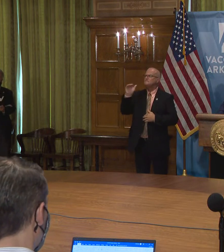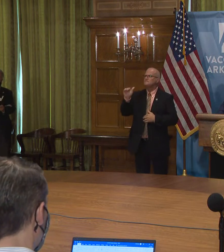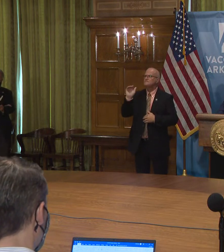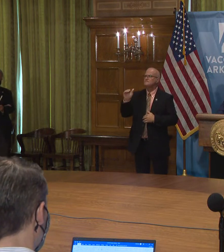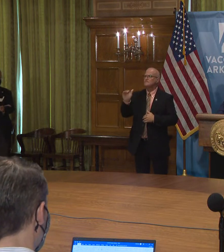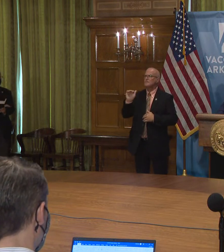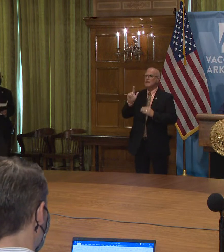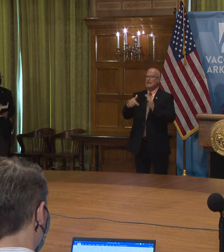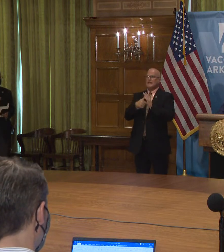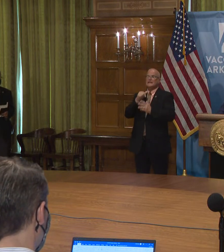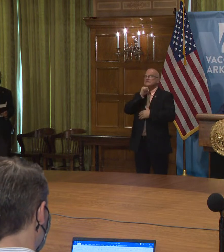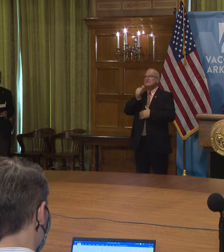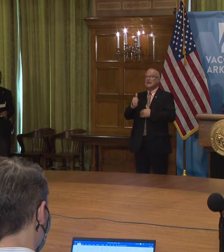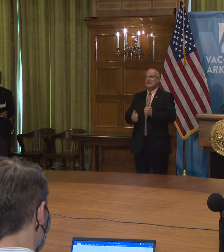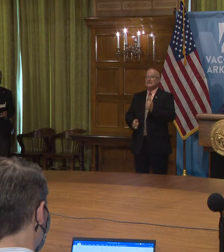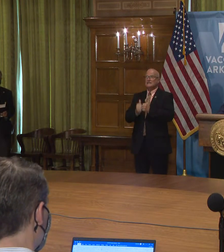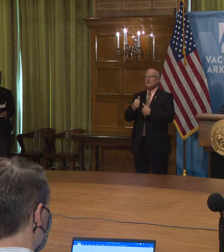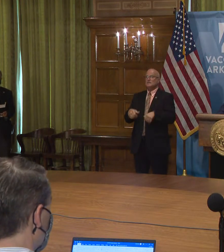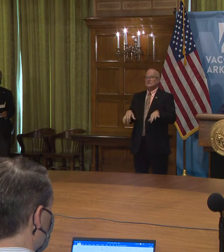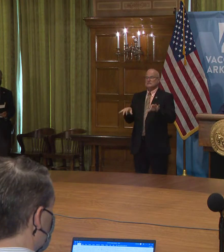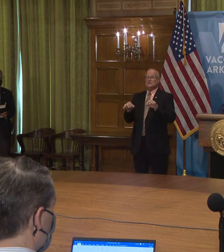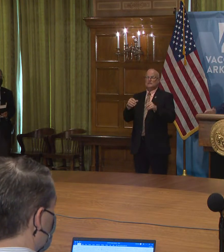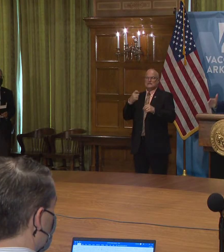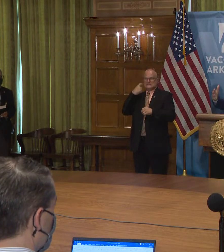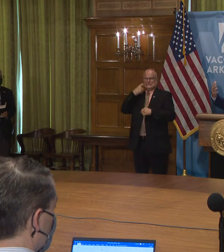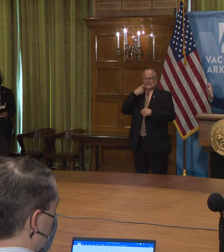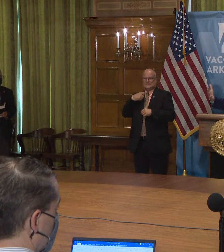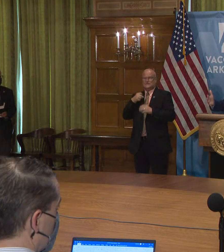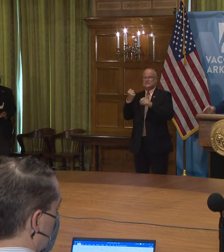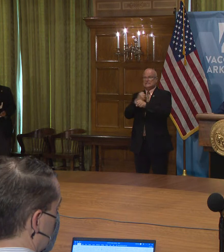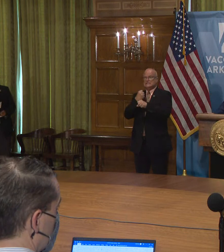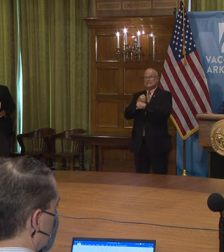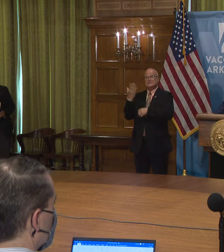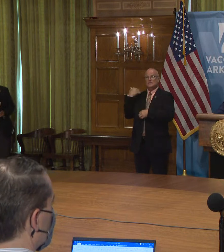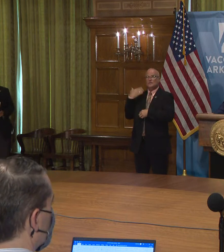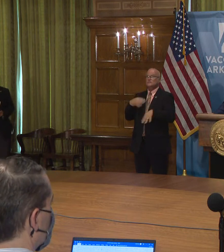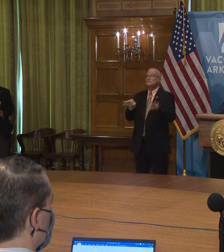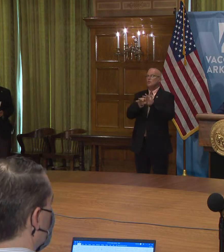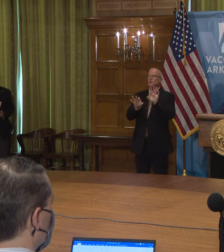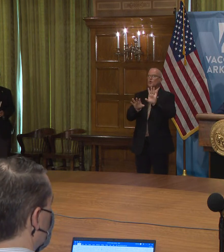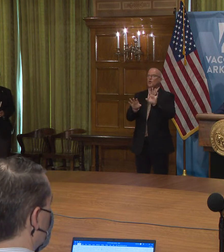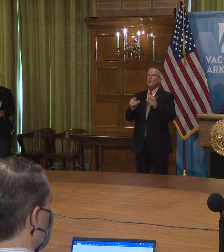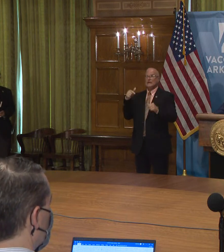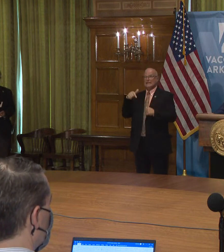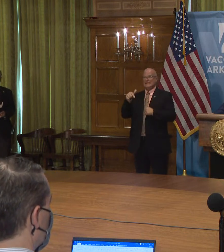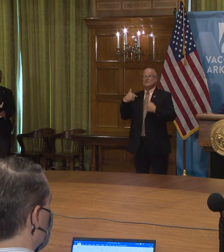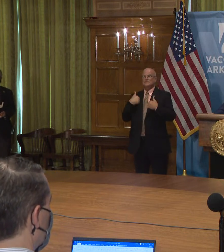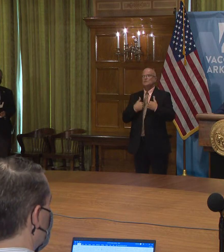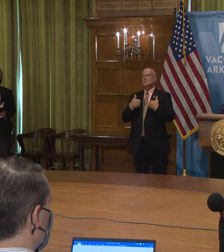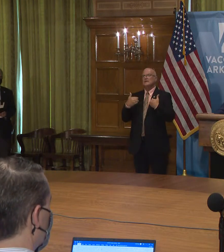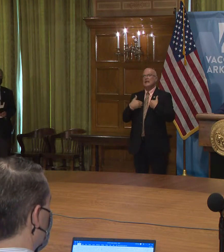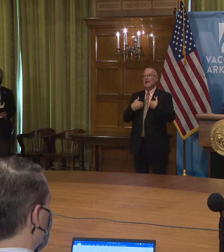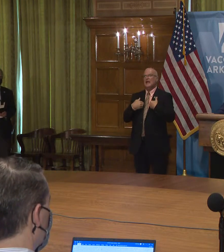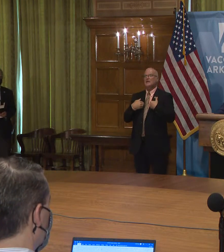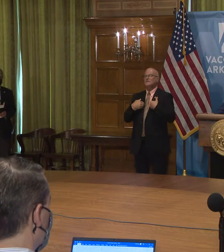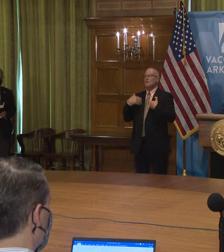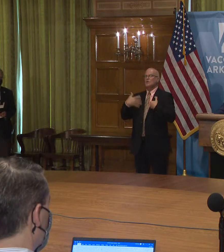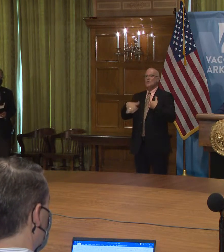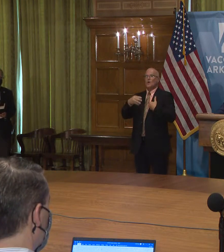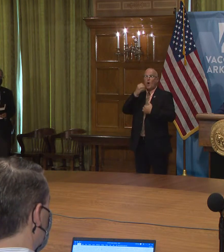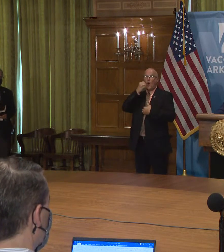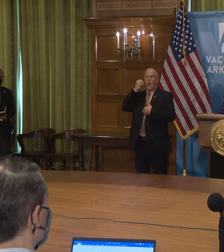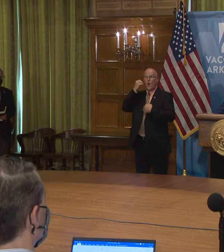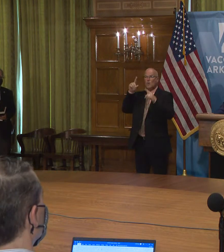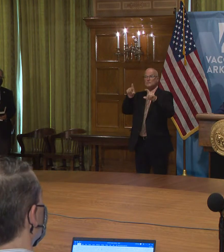that this is not the most relevant statistic to me as it used to be. And that is because we have robust home